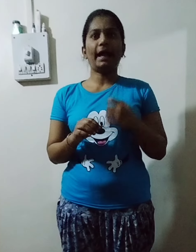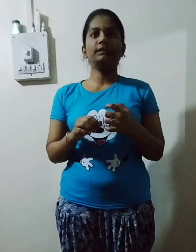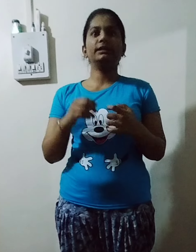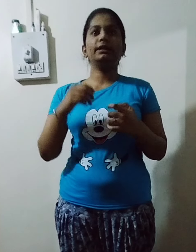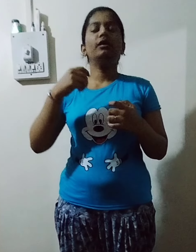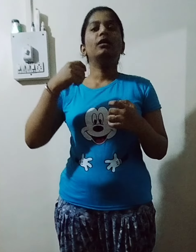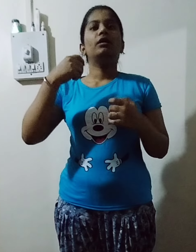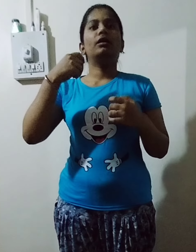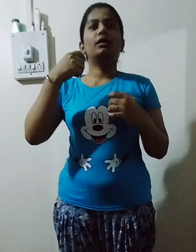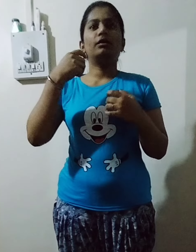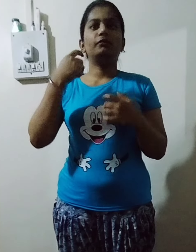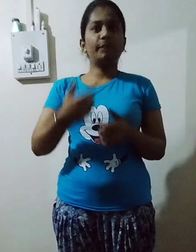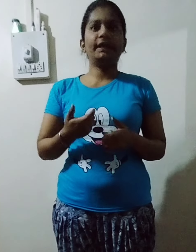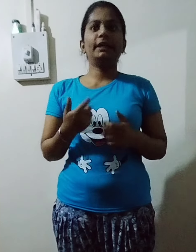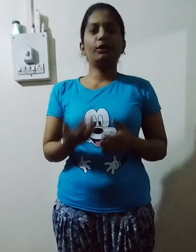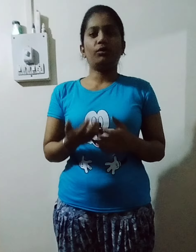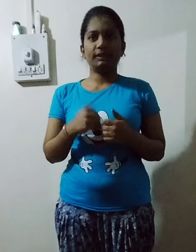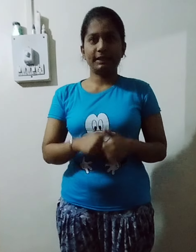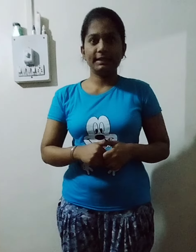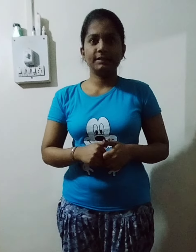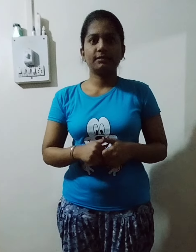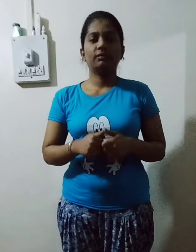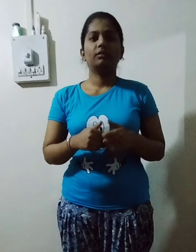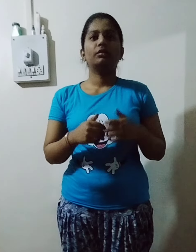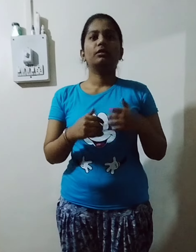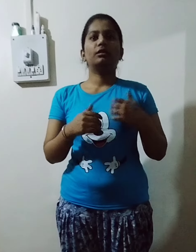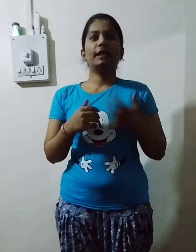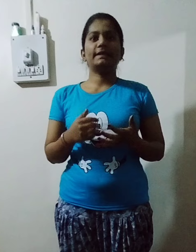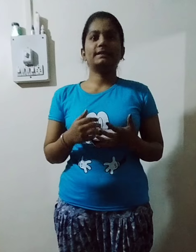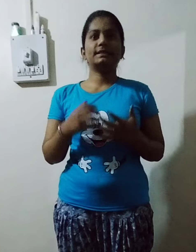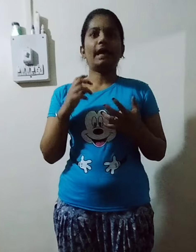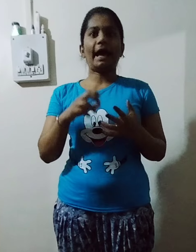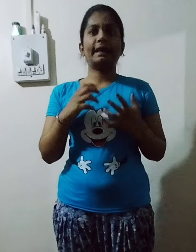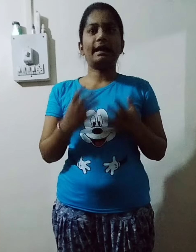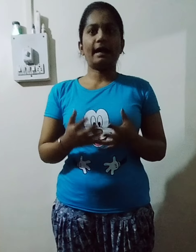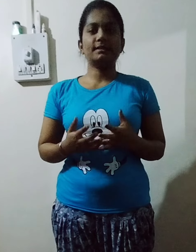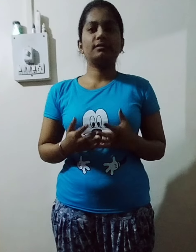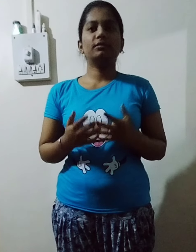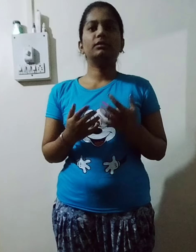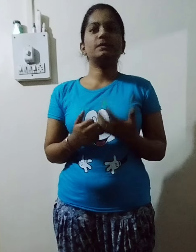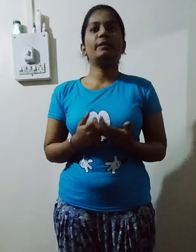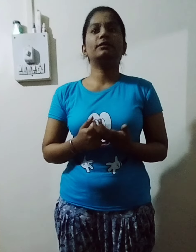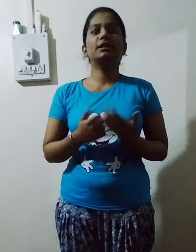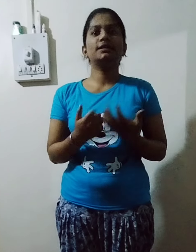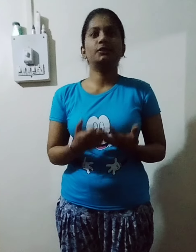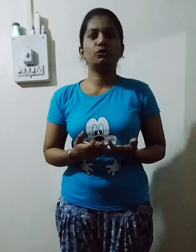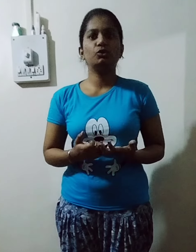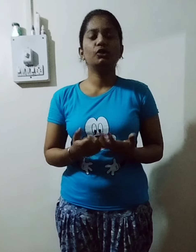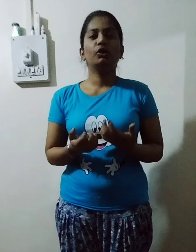the beginning of the list. Next is add last. This method is used